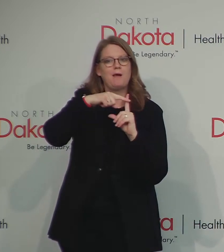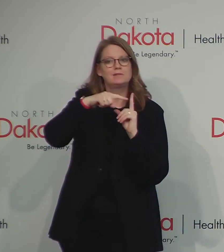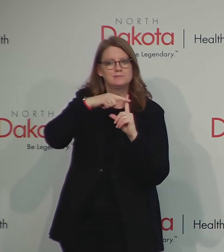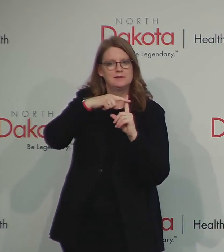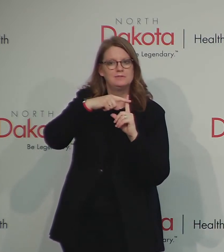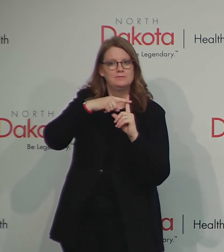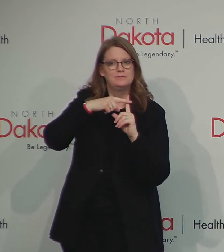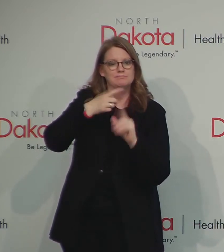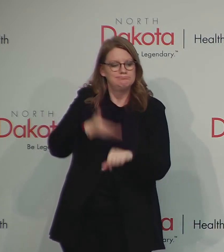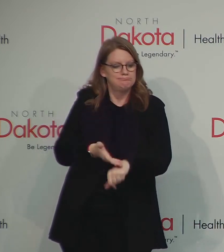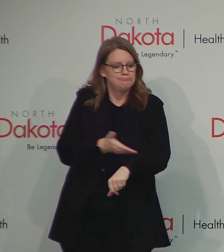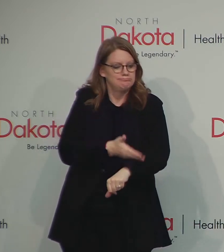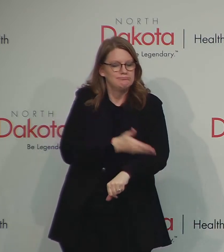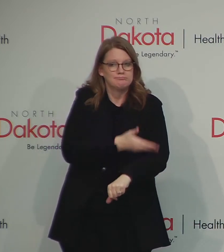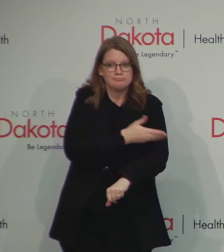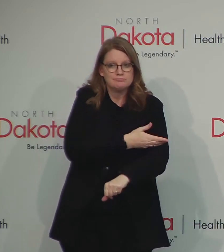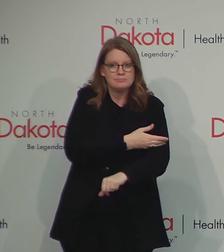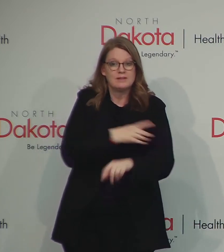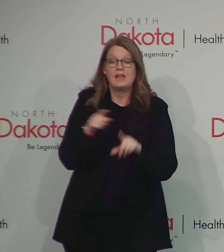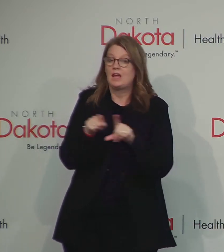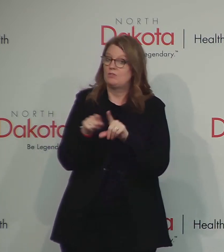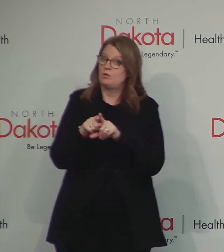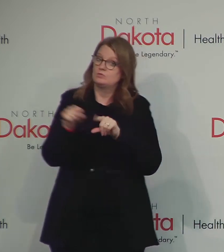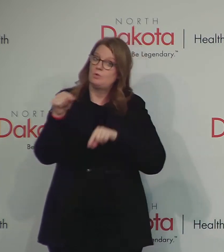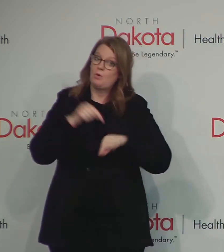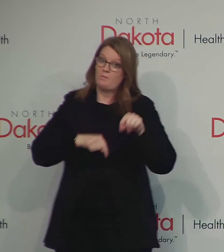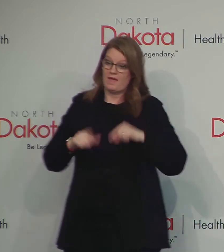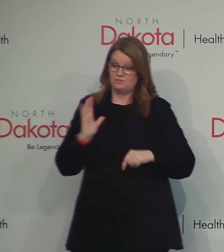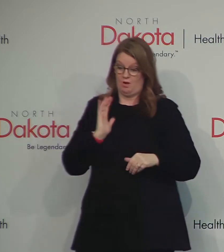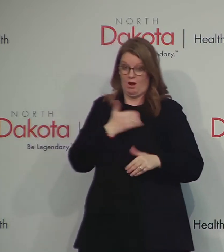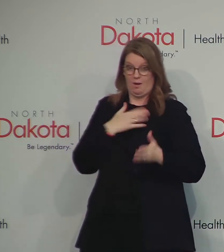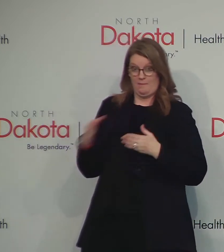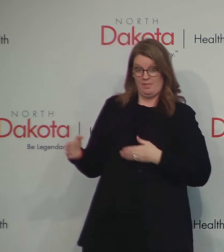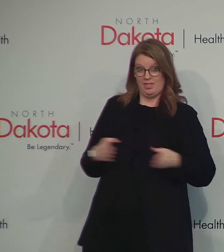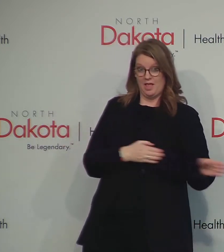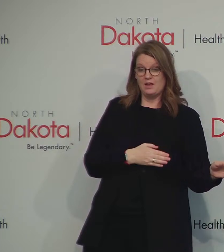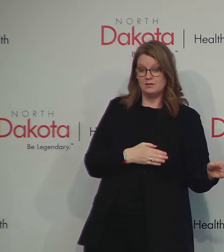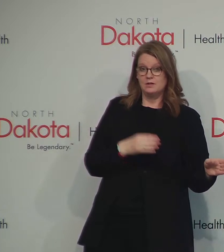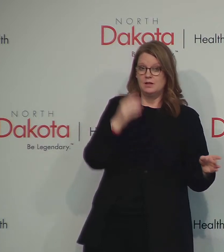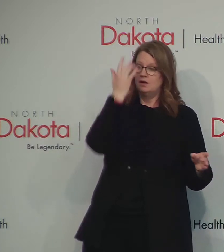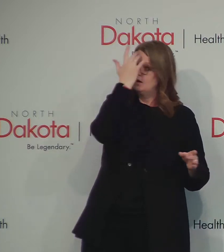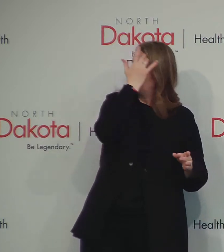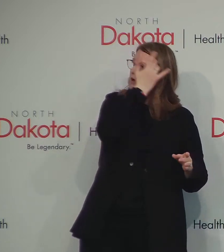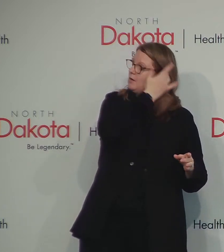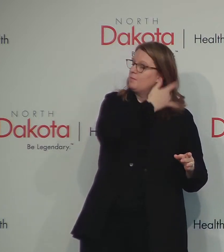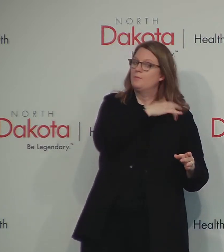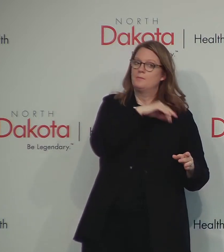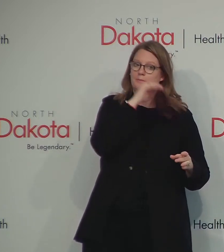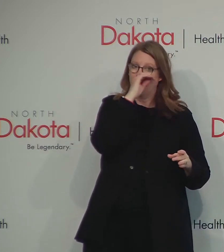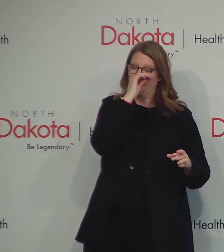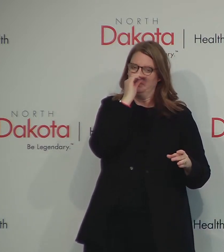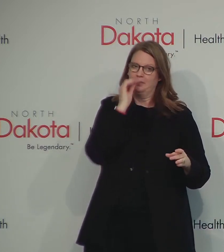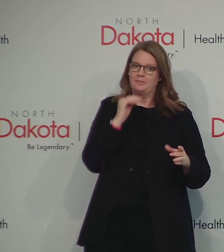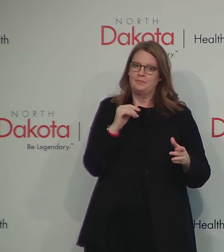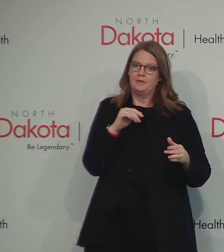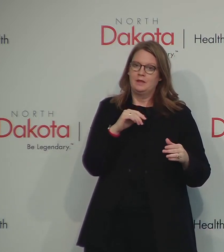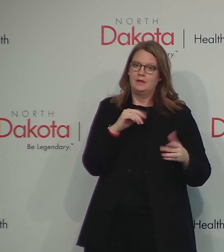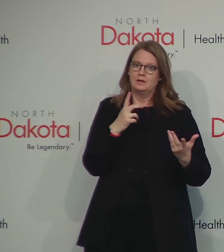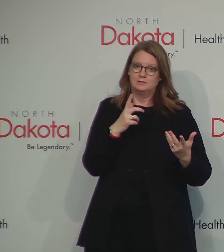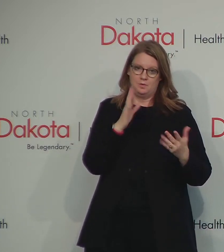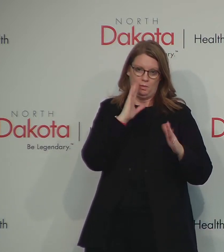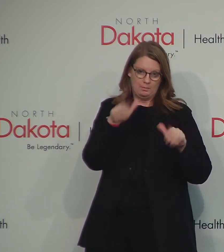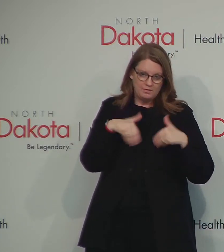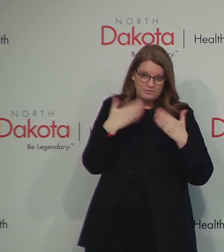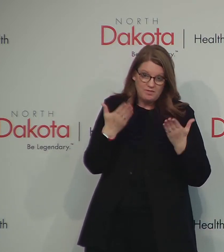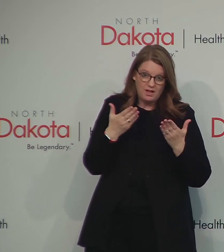And again, I think it also goes back to our strategy, which we articulated some time ago. And we're going to give you an update